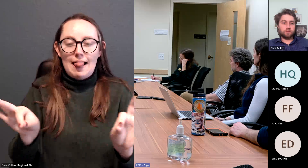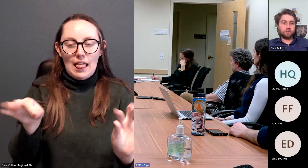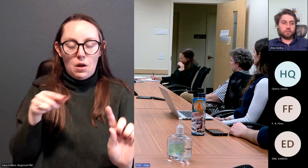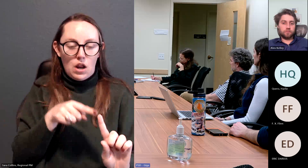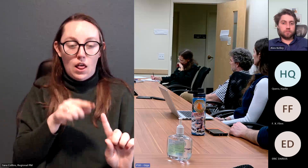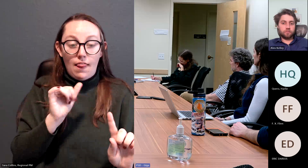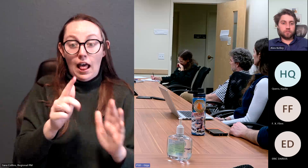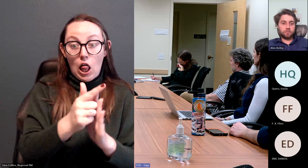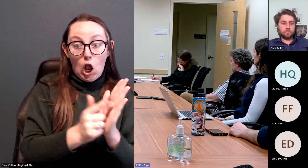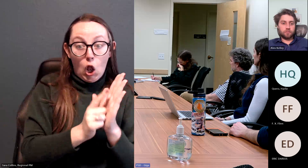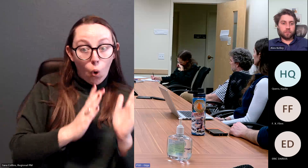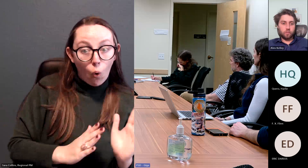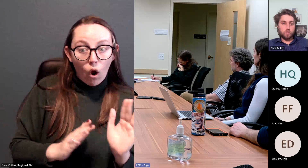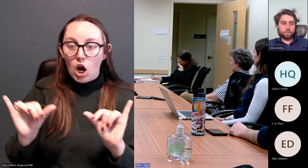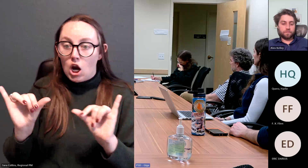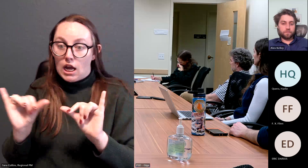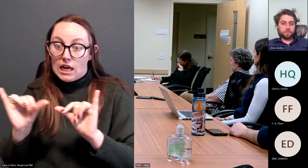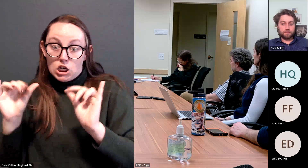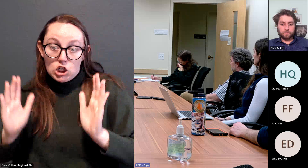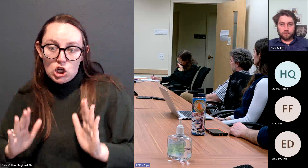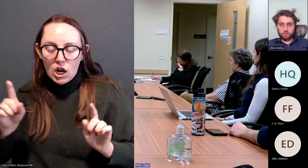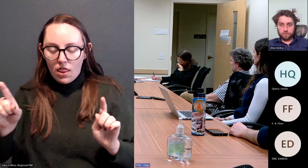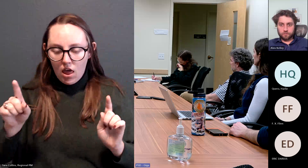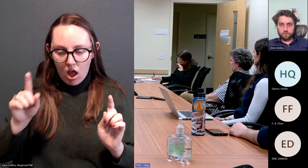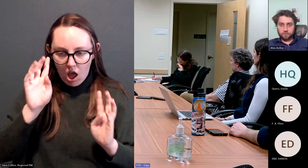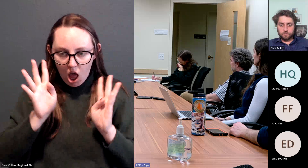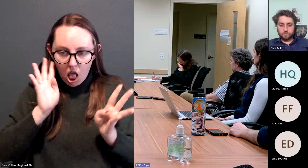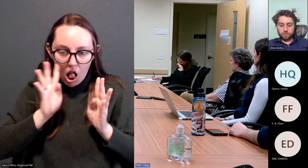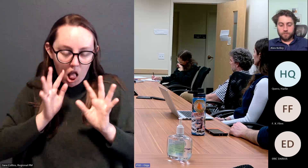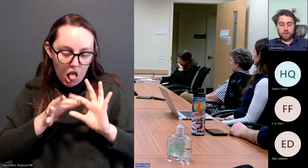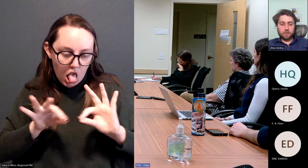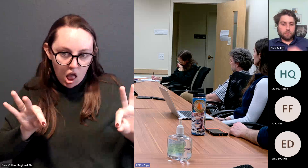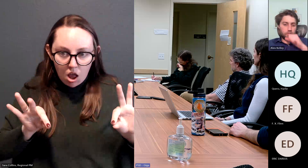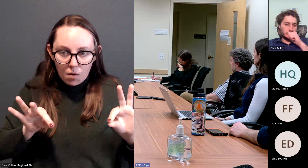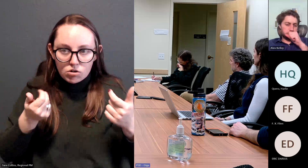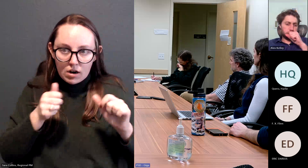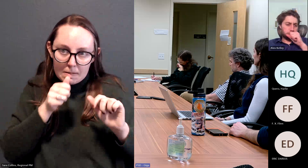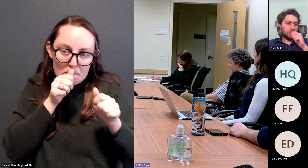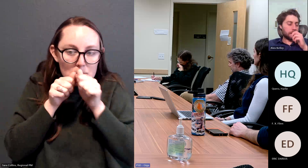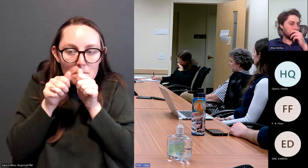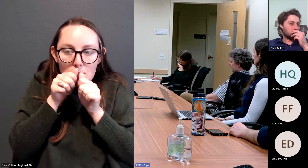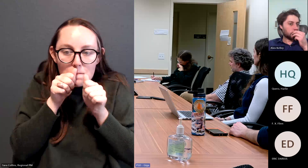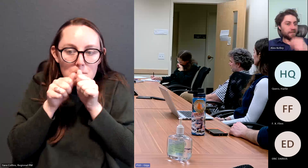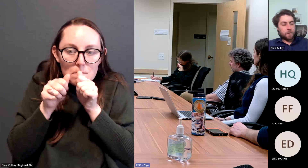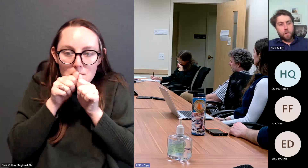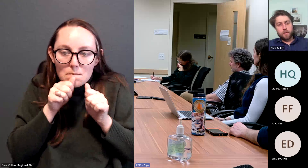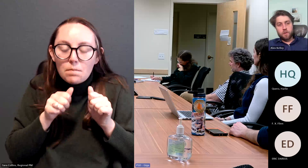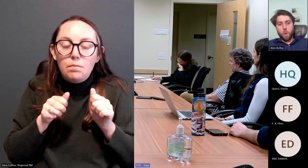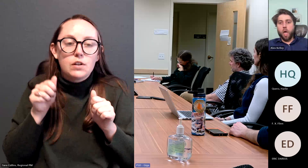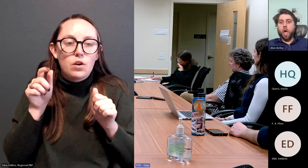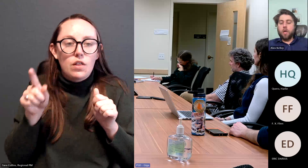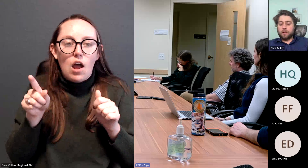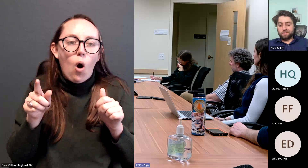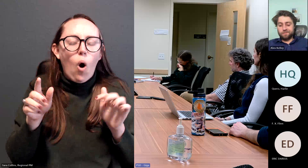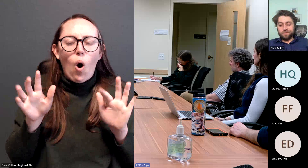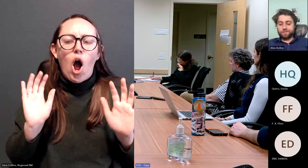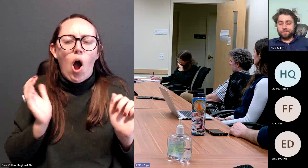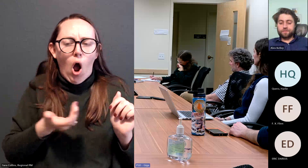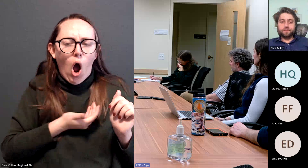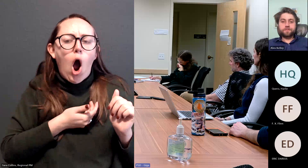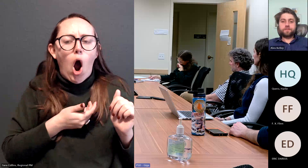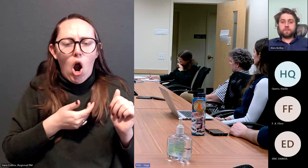the alleged needs for secrecy. Deal with Homeland Security critical infrastructure, deal with trade secrets, deal with